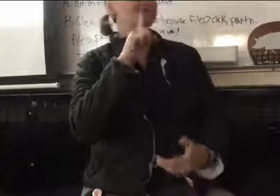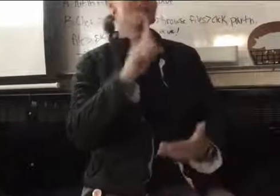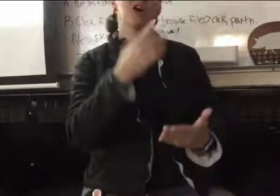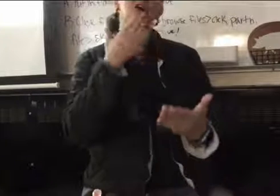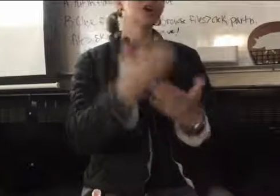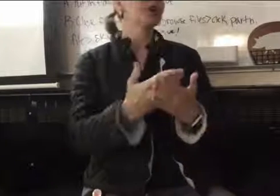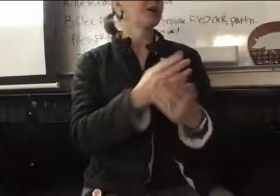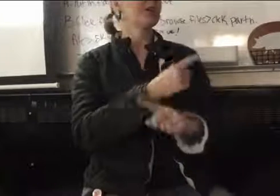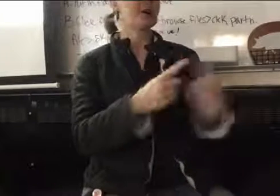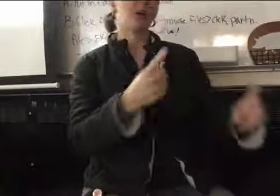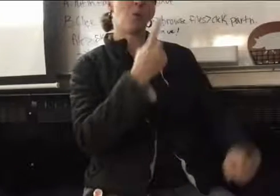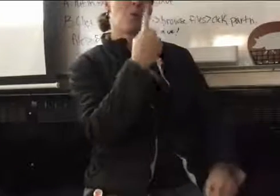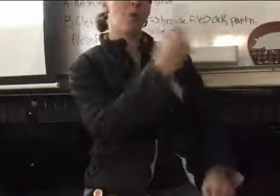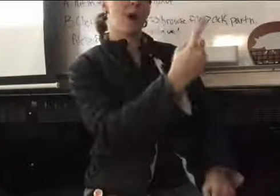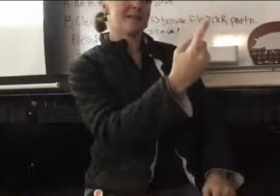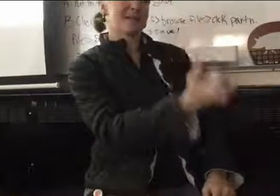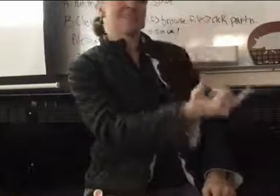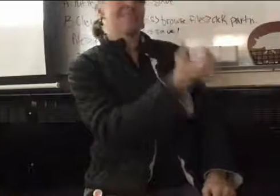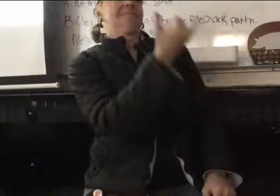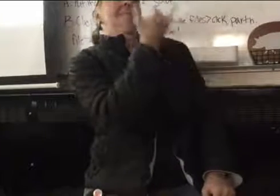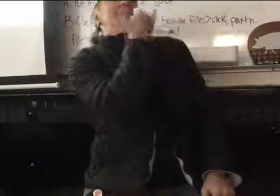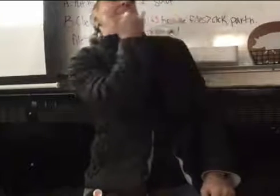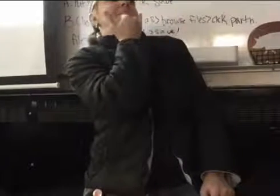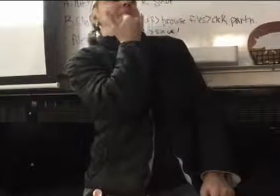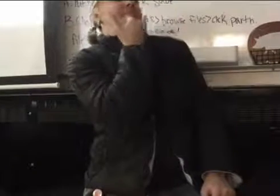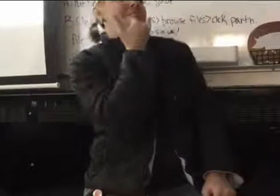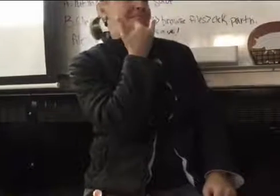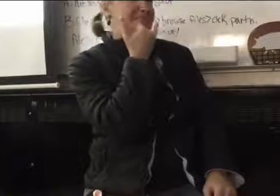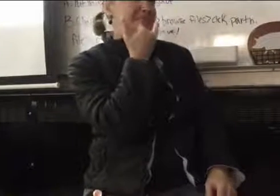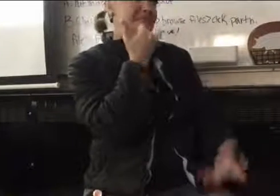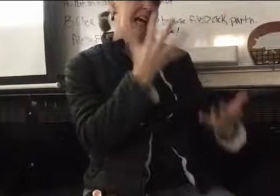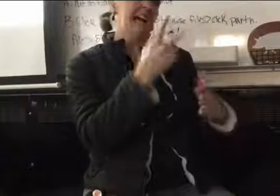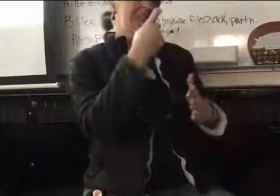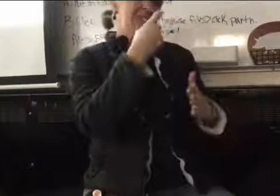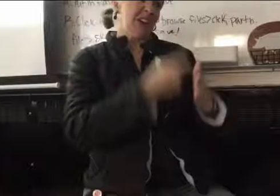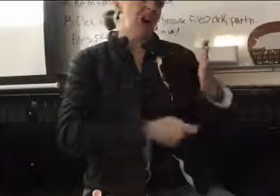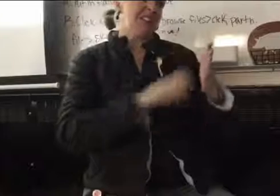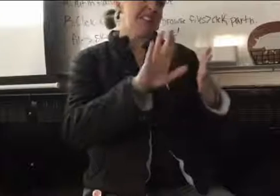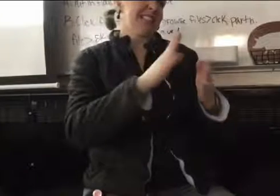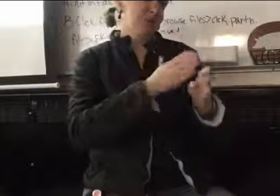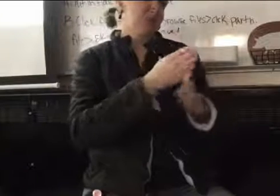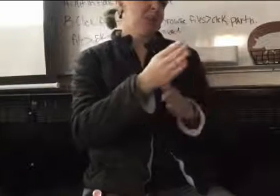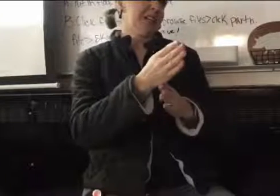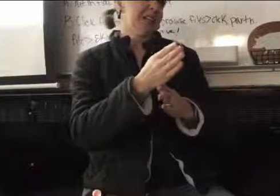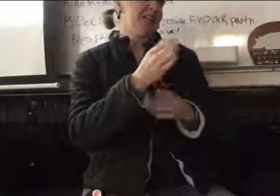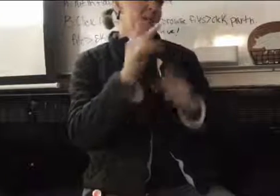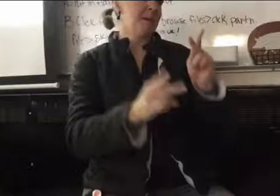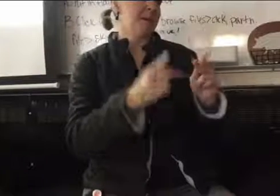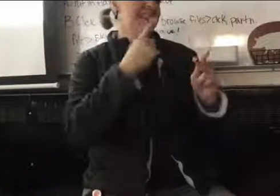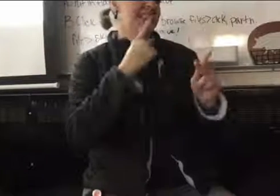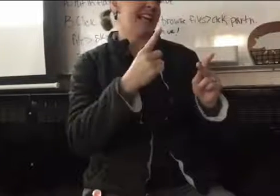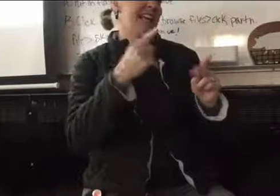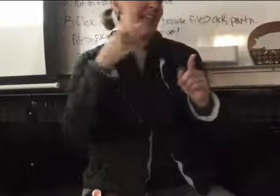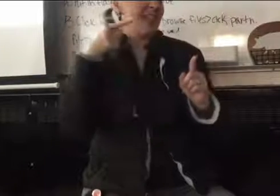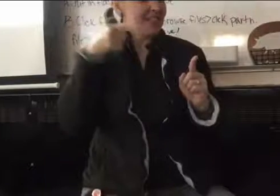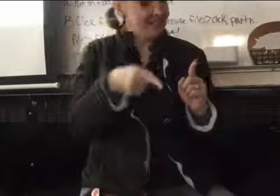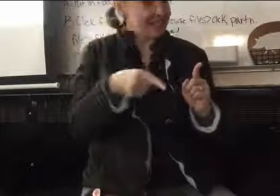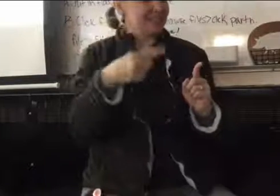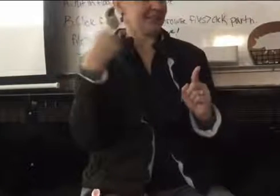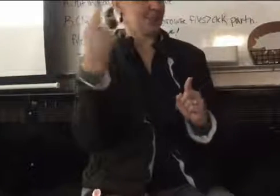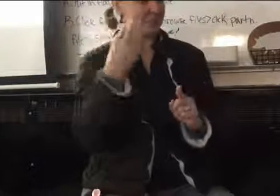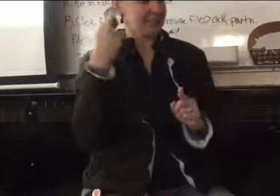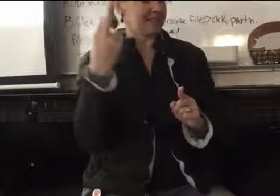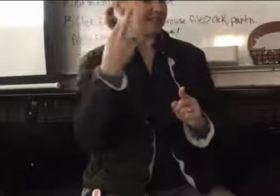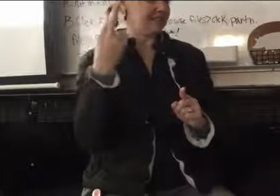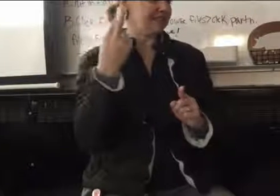made one huge mistake, though, that kind of cost him his career, as in people say that this is the big reason